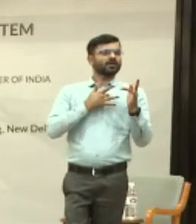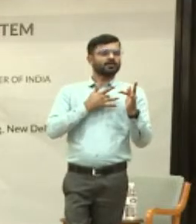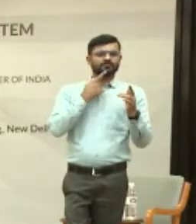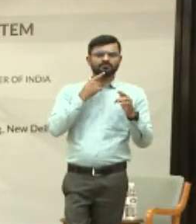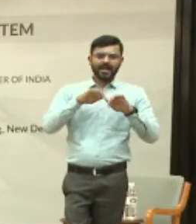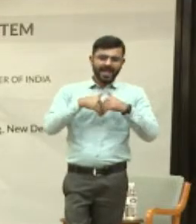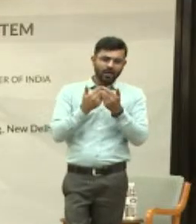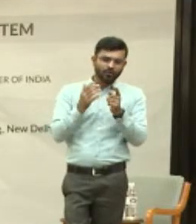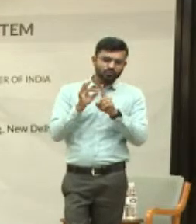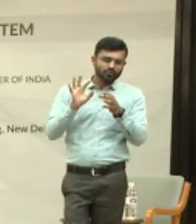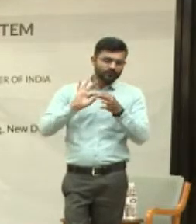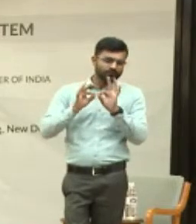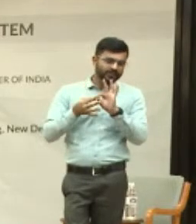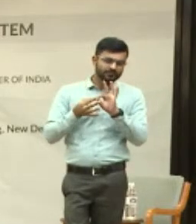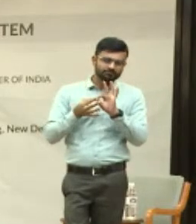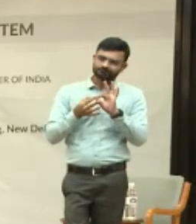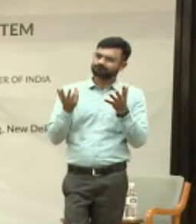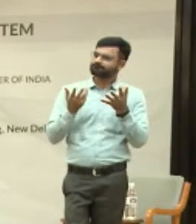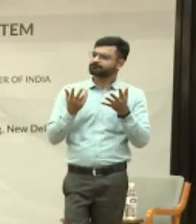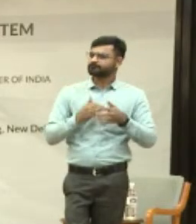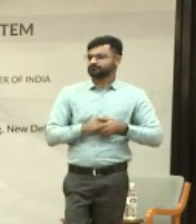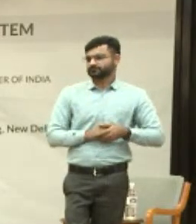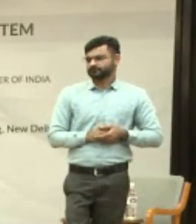is how do we fix it?